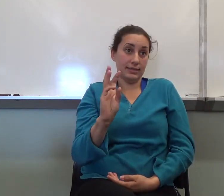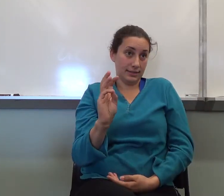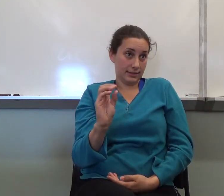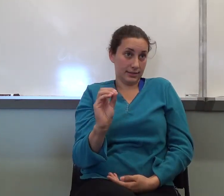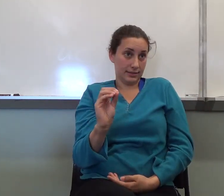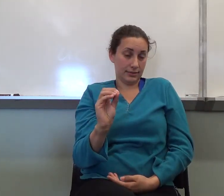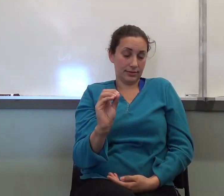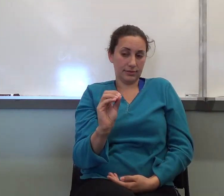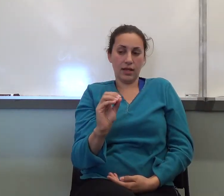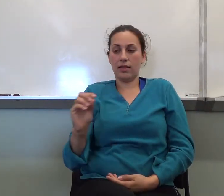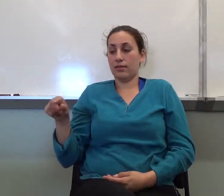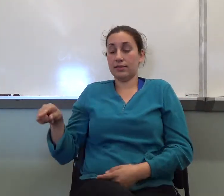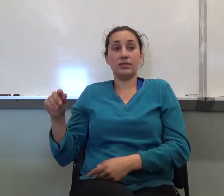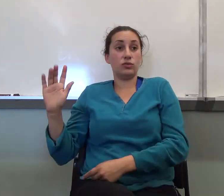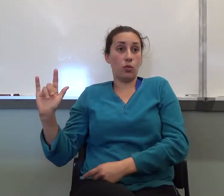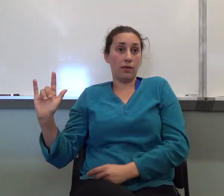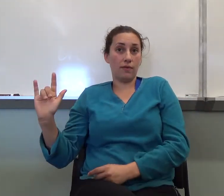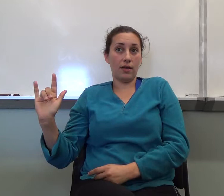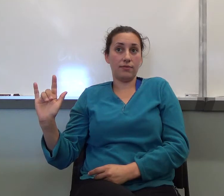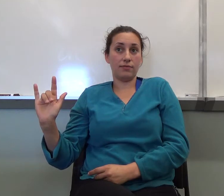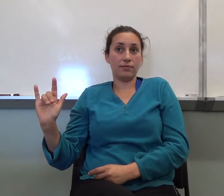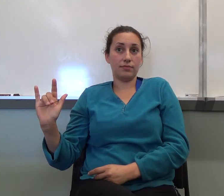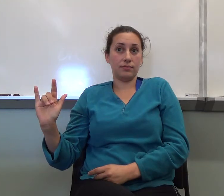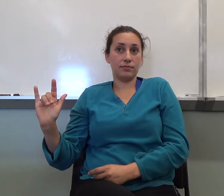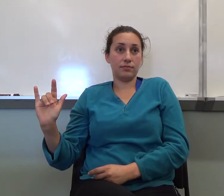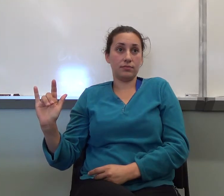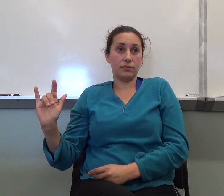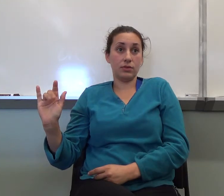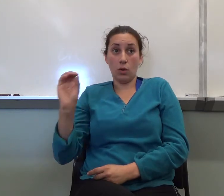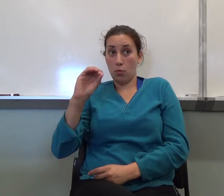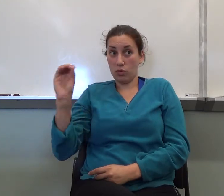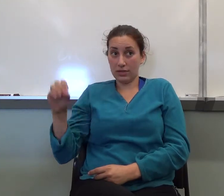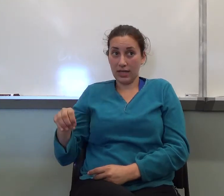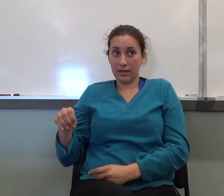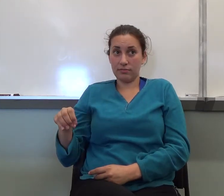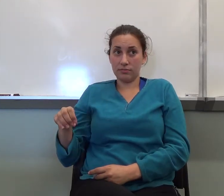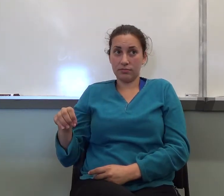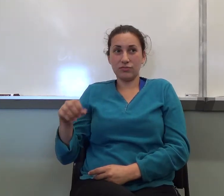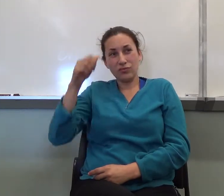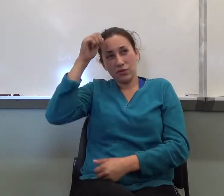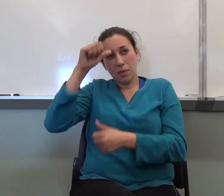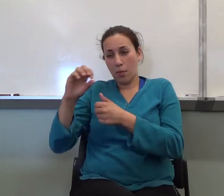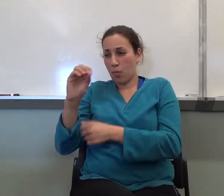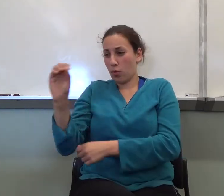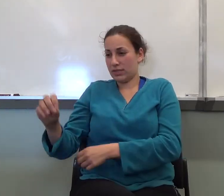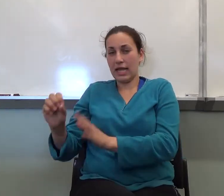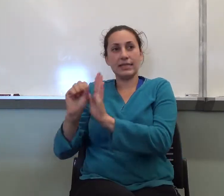25. Now we're taking the number of the percent here, because we're dropping the percent sign and dividing by 100.